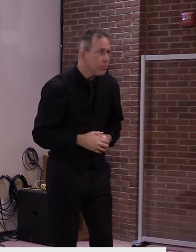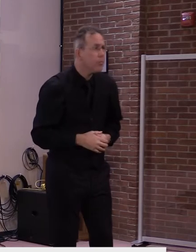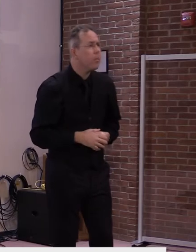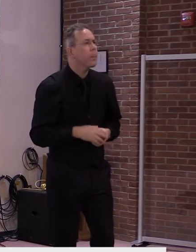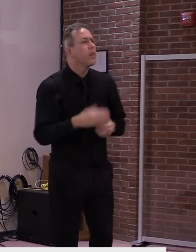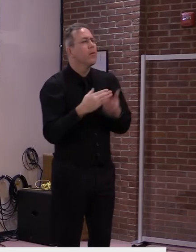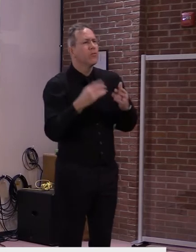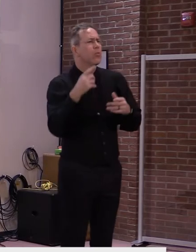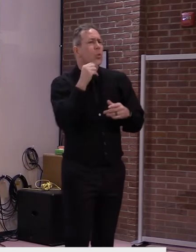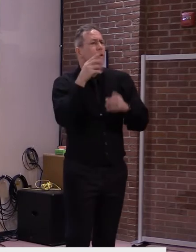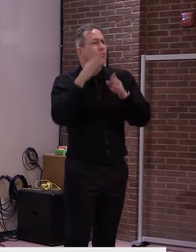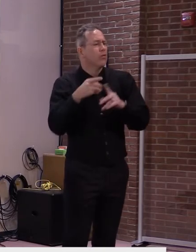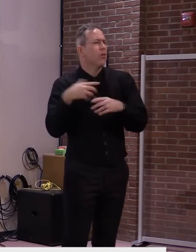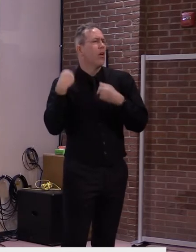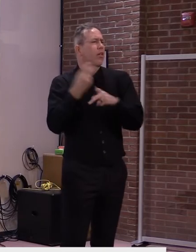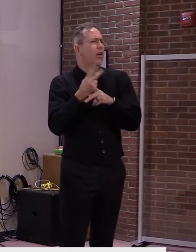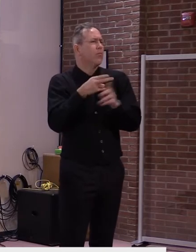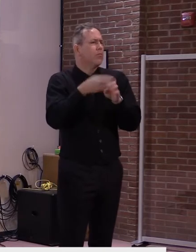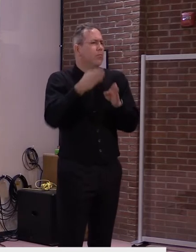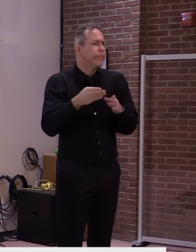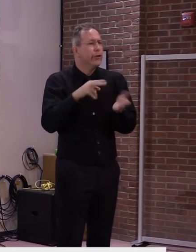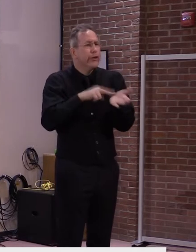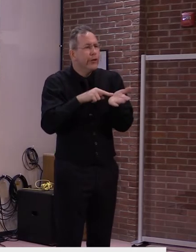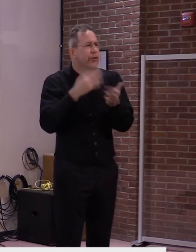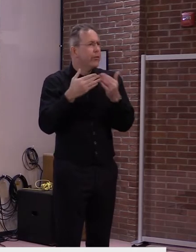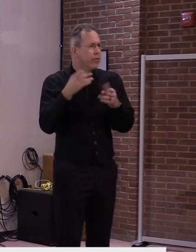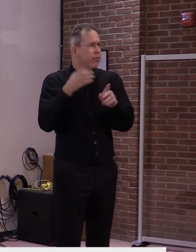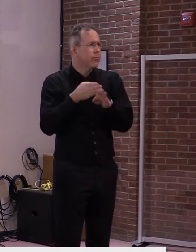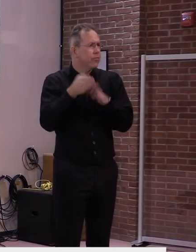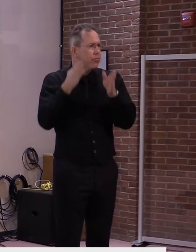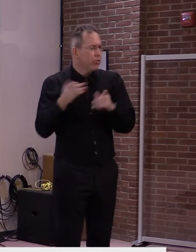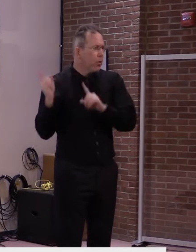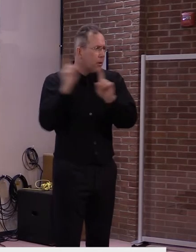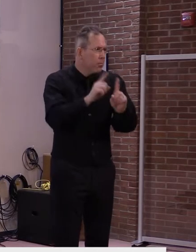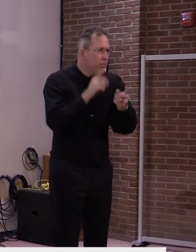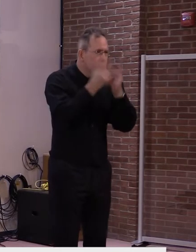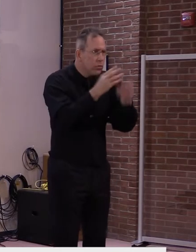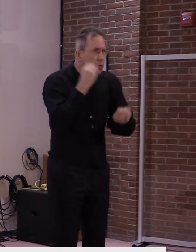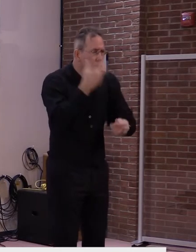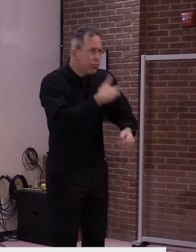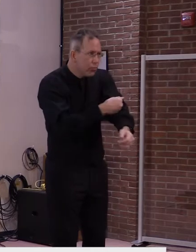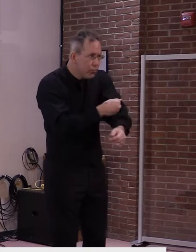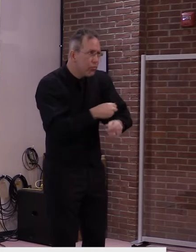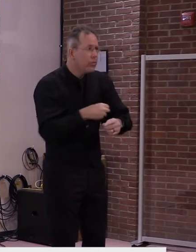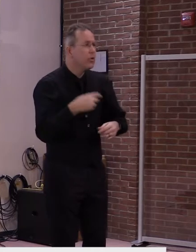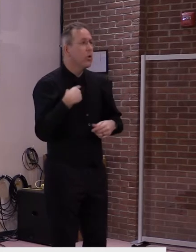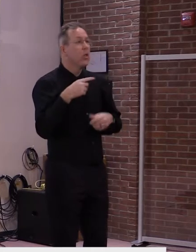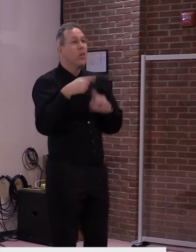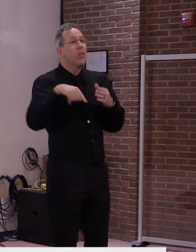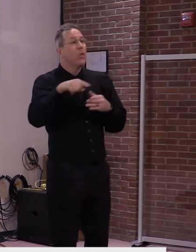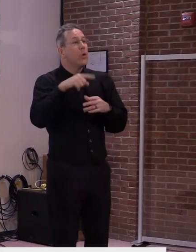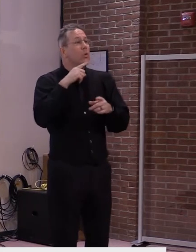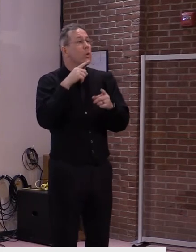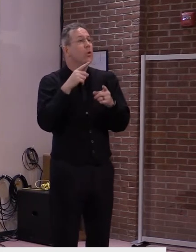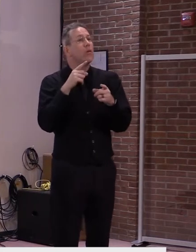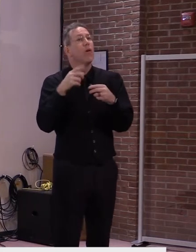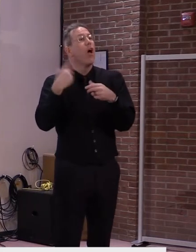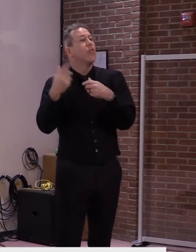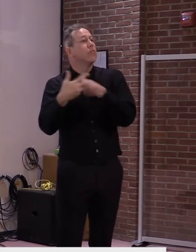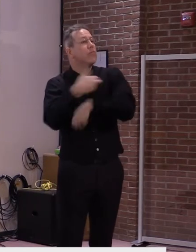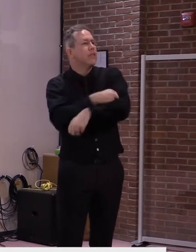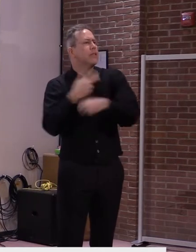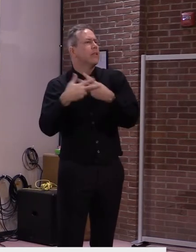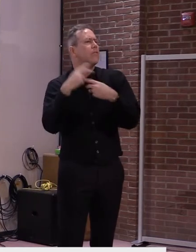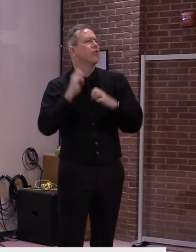keep a small reserve on hand to respond to any emerging issues. Last week,